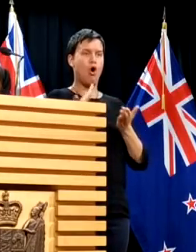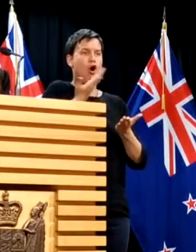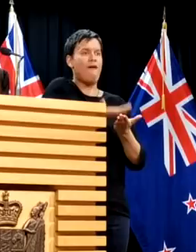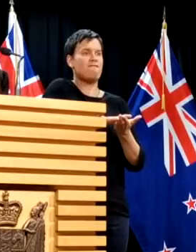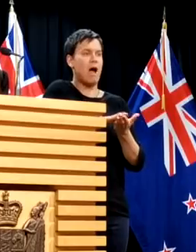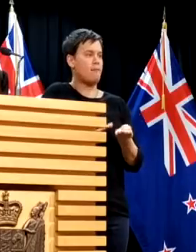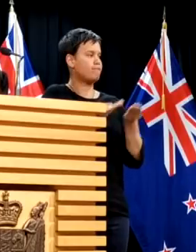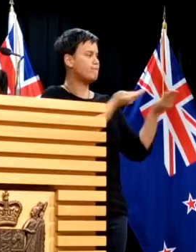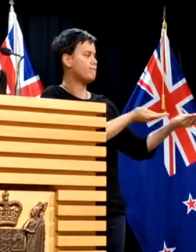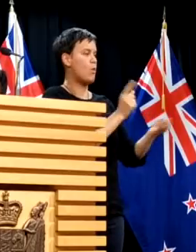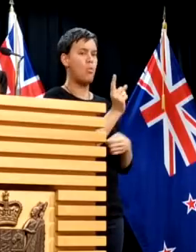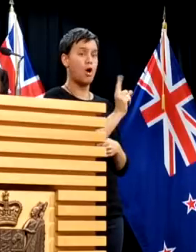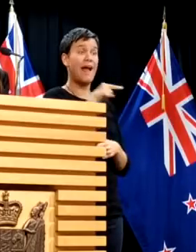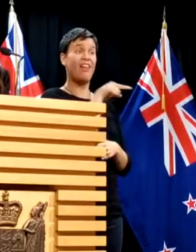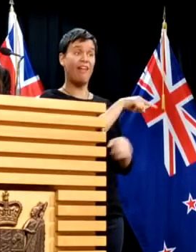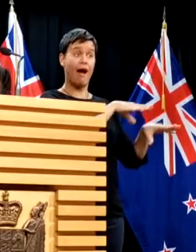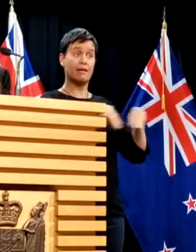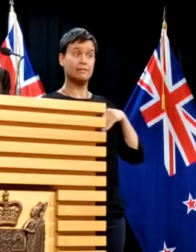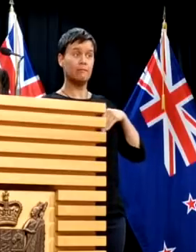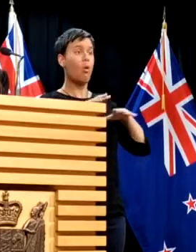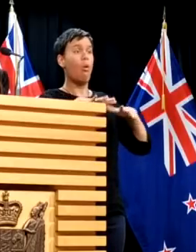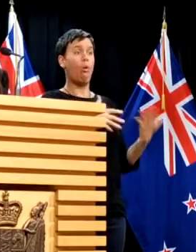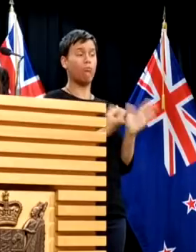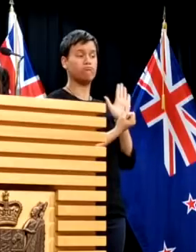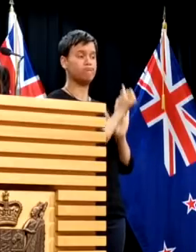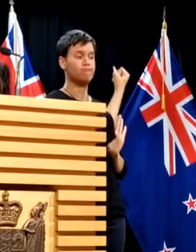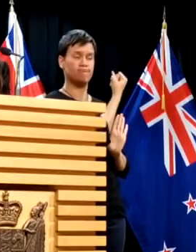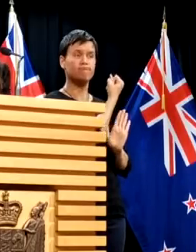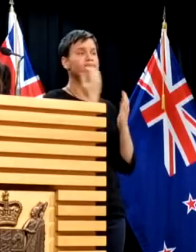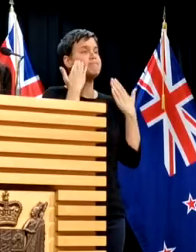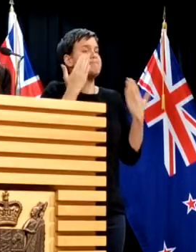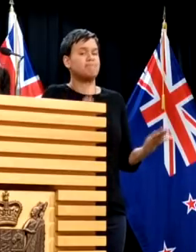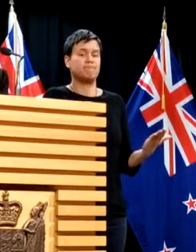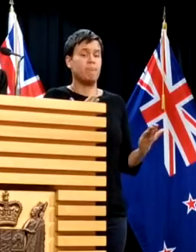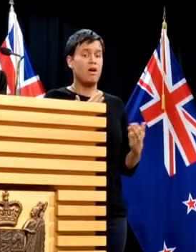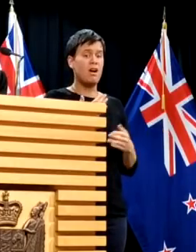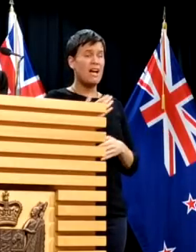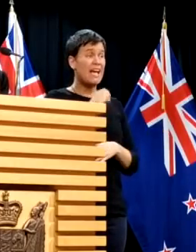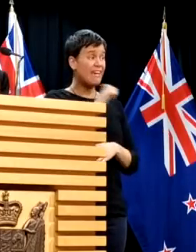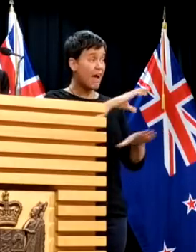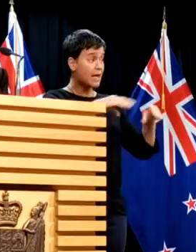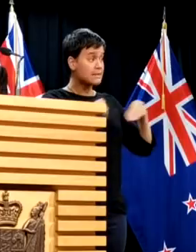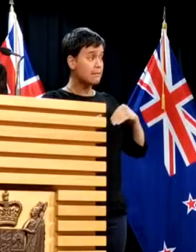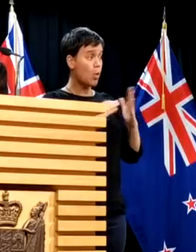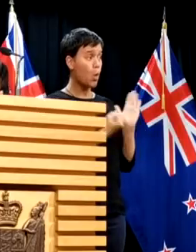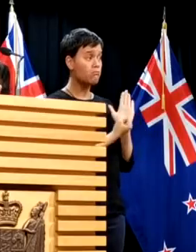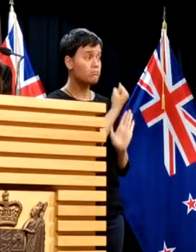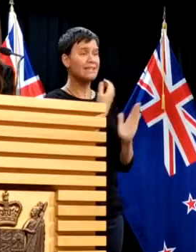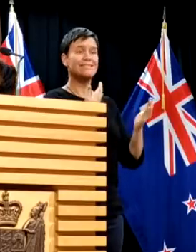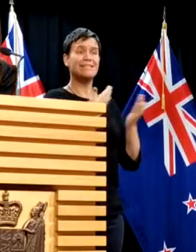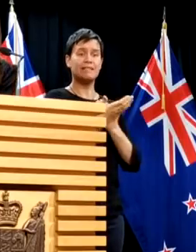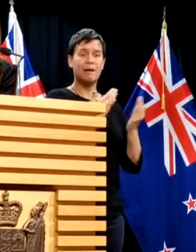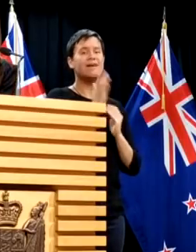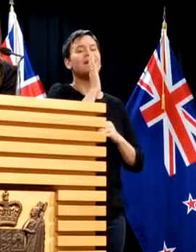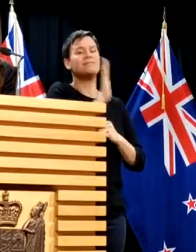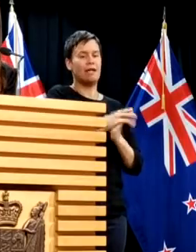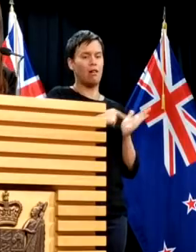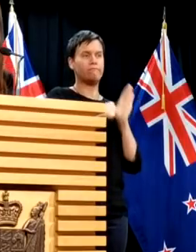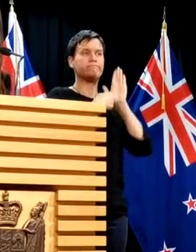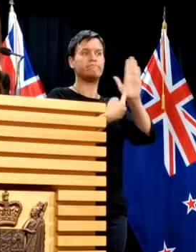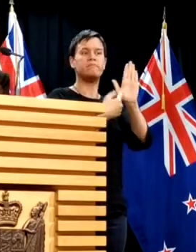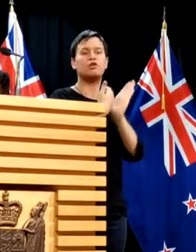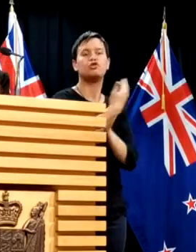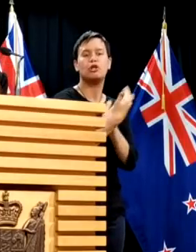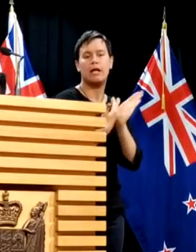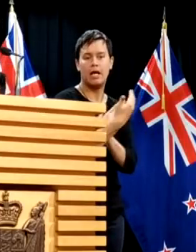this will be accepted or it won't. My expectation would have been that we would be sharing that regardless of whether it was accepted or not. We did let the meeting start.